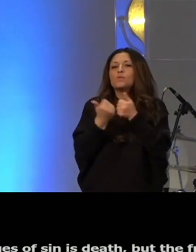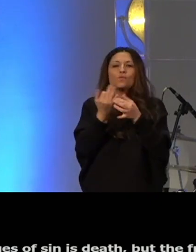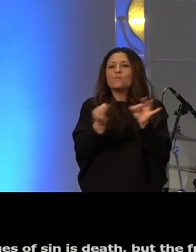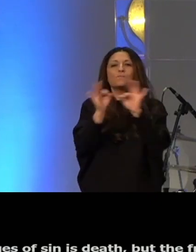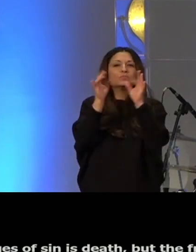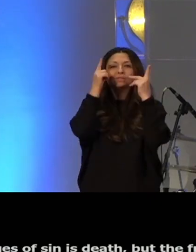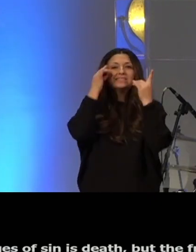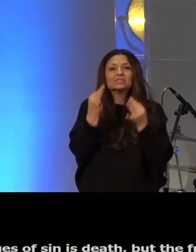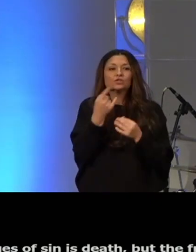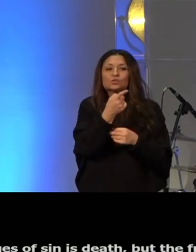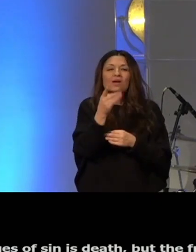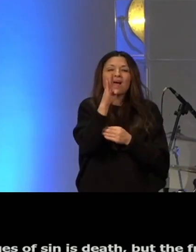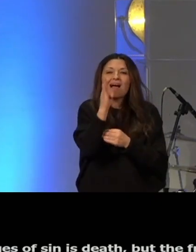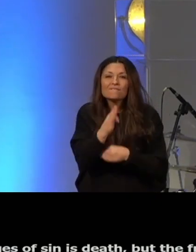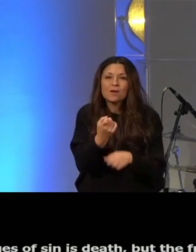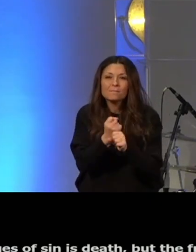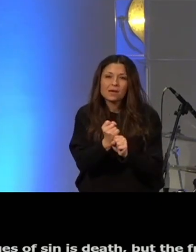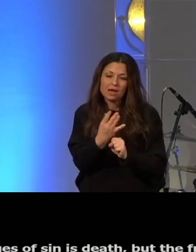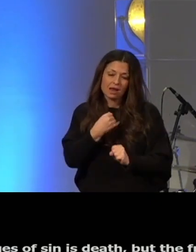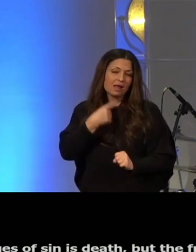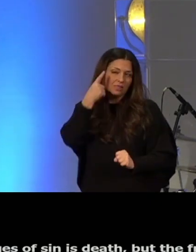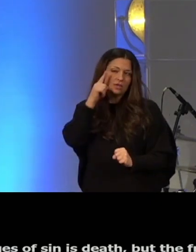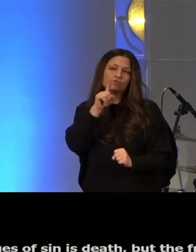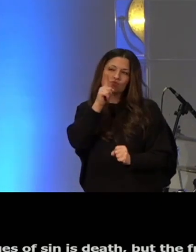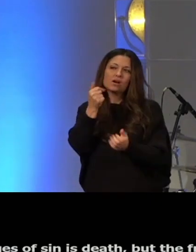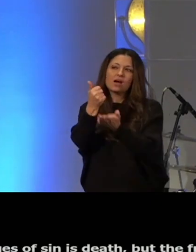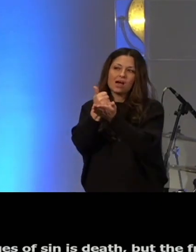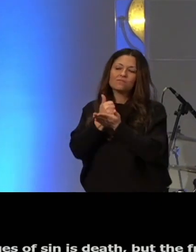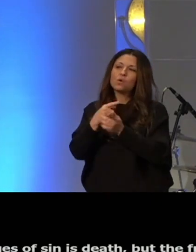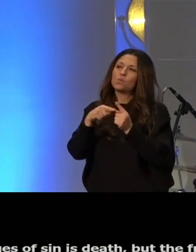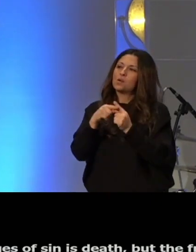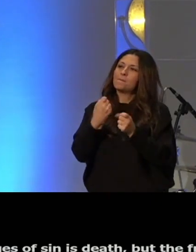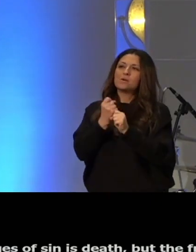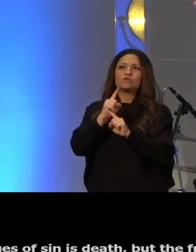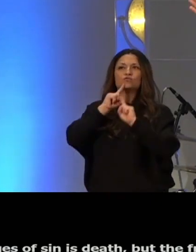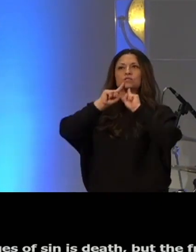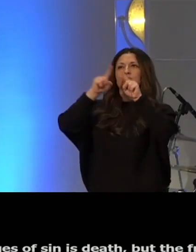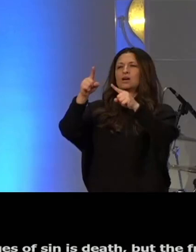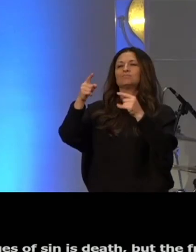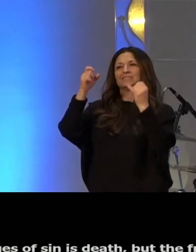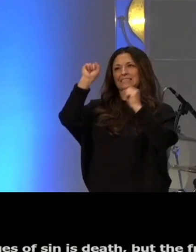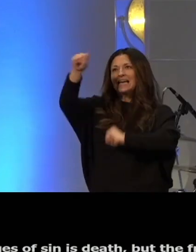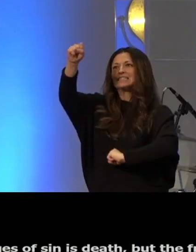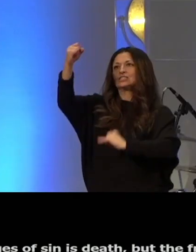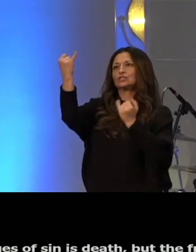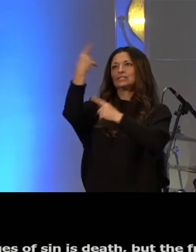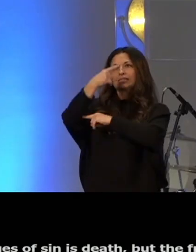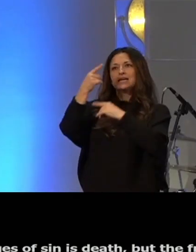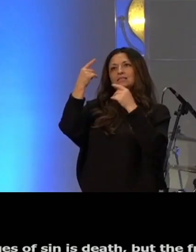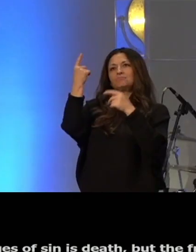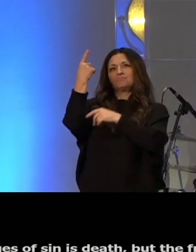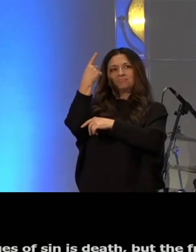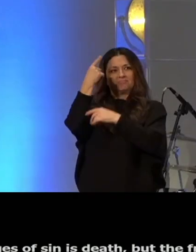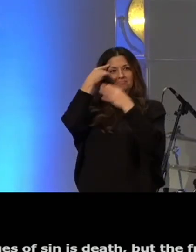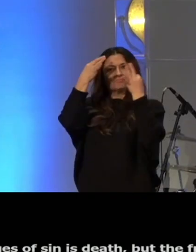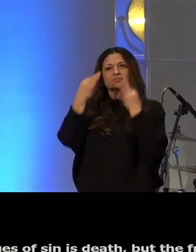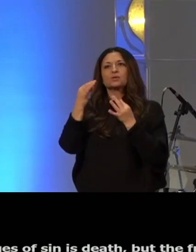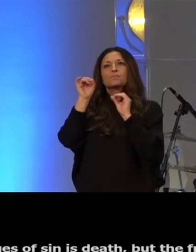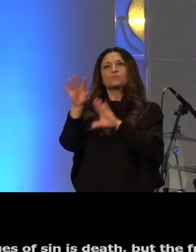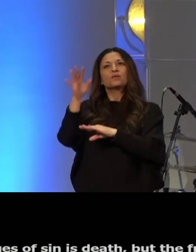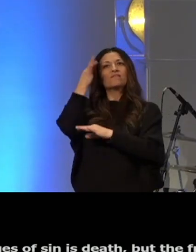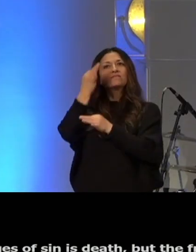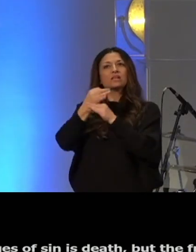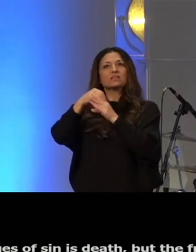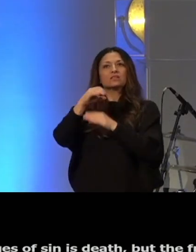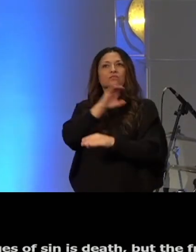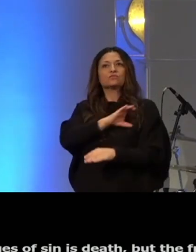ever make. And I think it's very helpful when we make a response and say, yes, today's the day I put my faith in Christ. And then you'll remember that for the